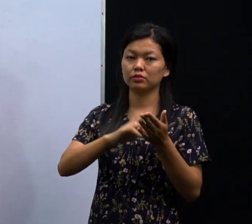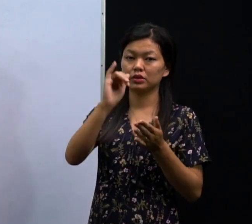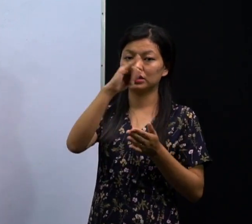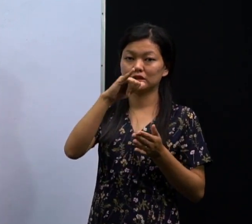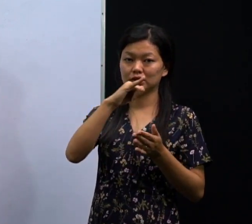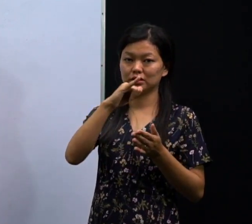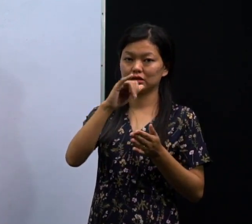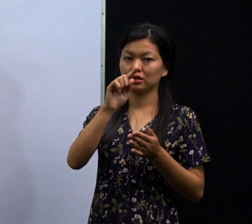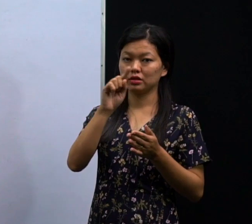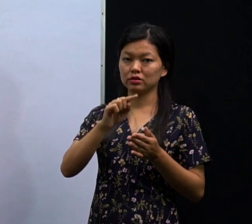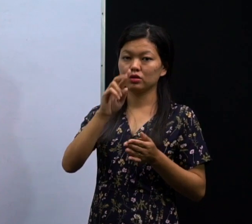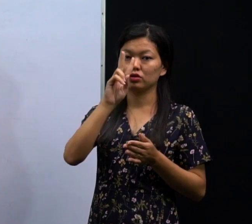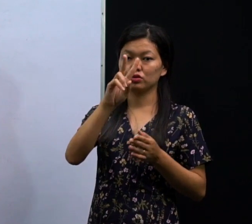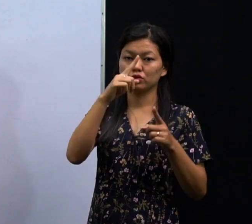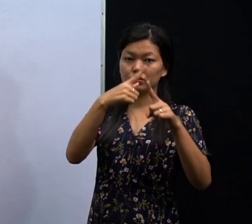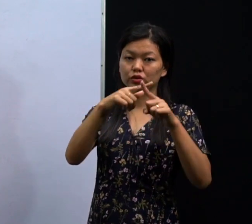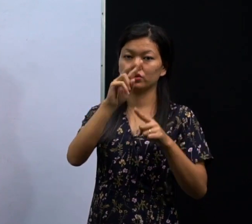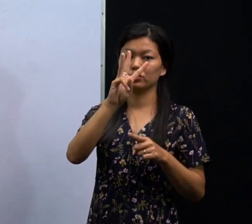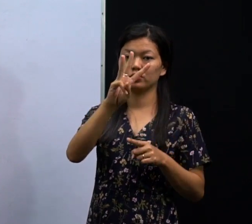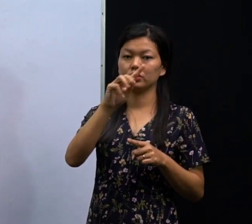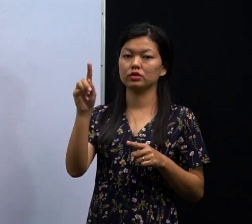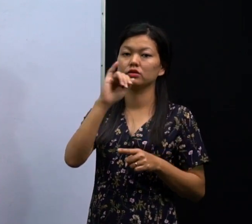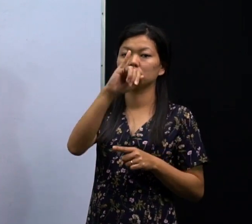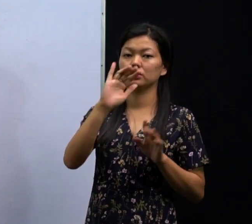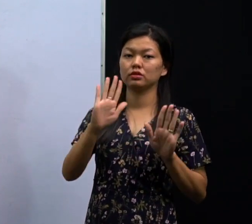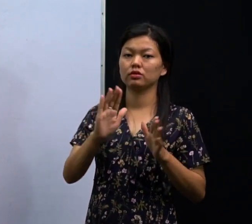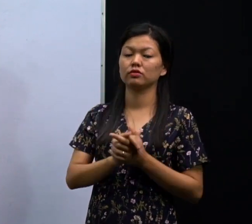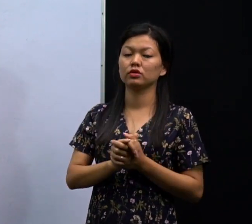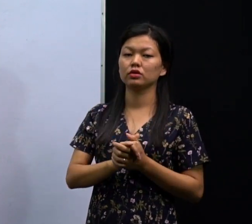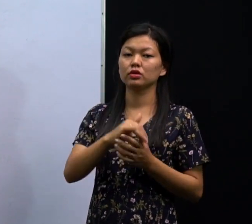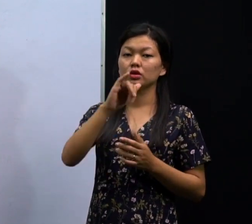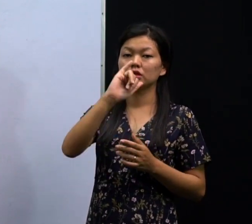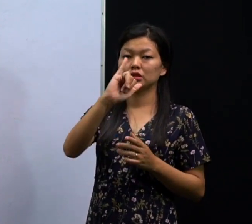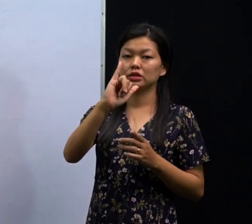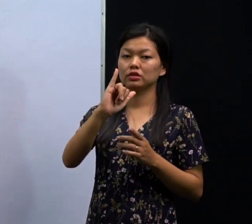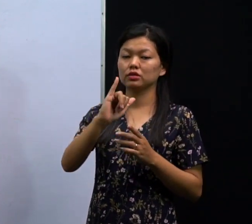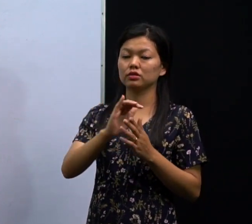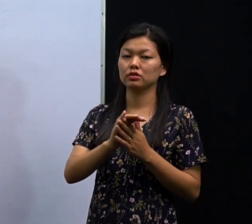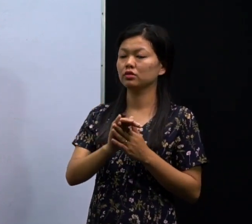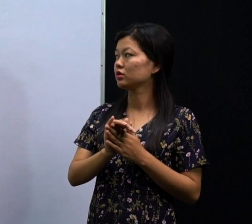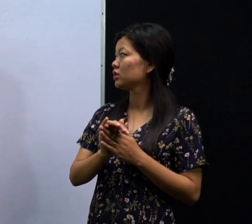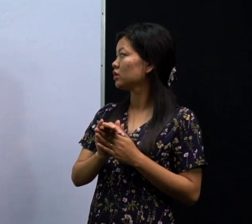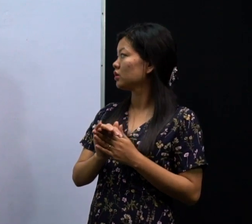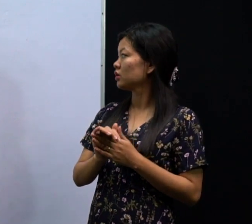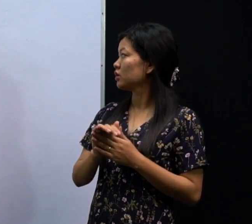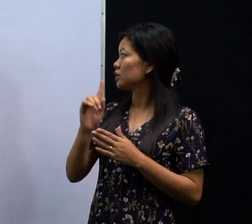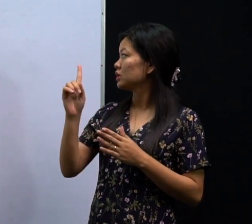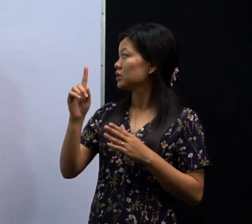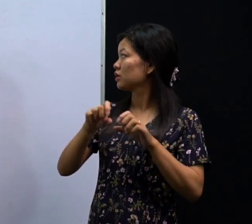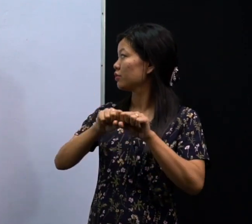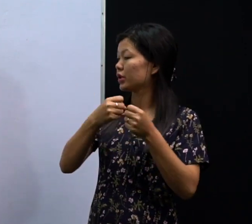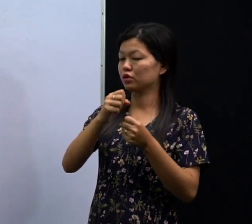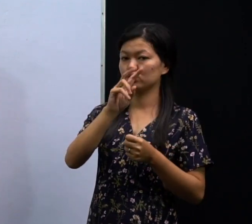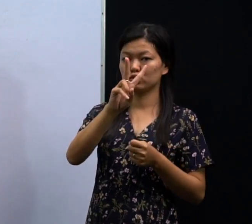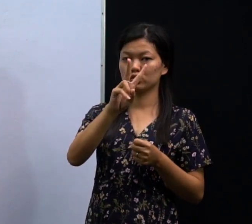2 3s are 6. So we are getting 2 into 3. See, the 6 can explain product of two digits. So that's